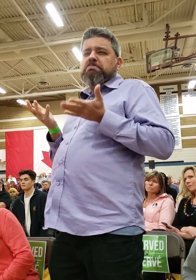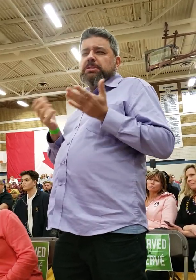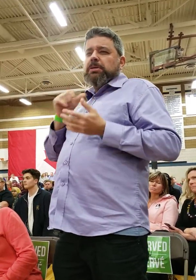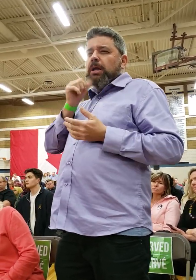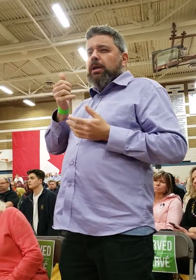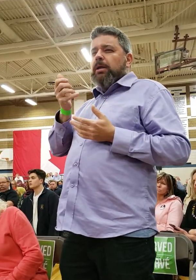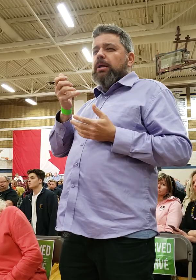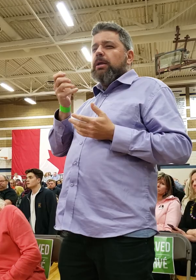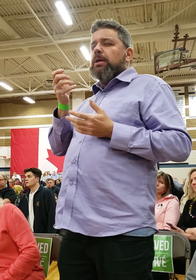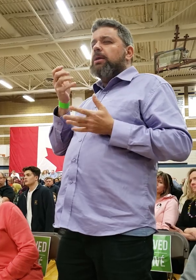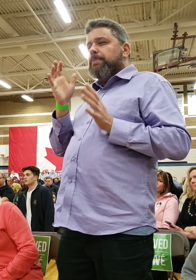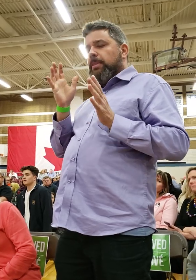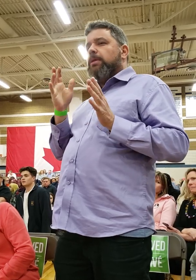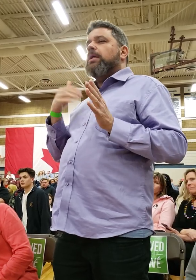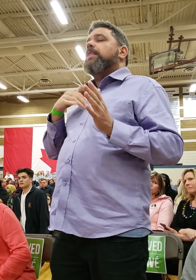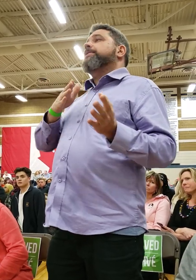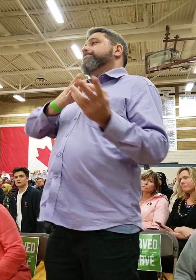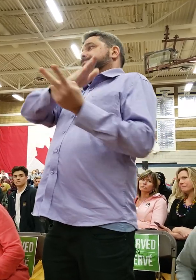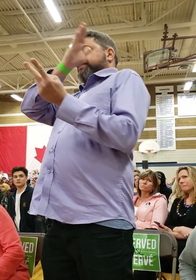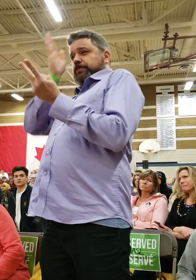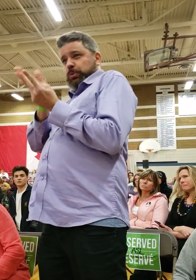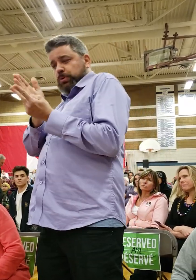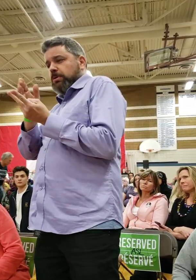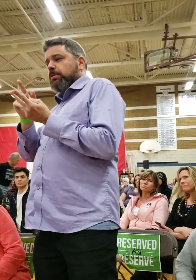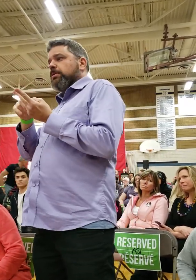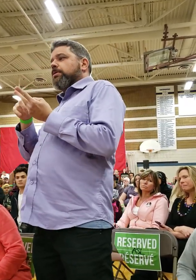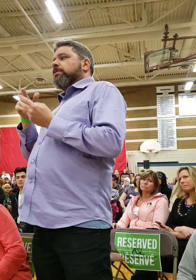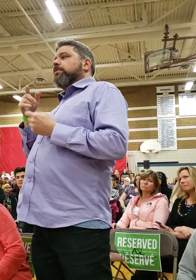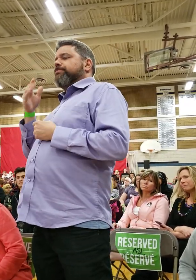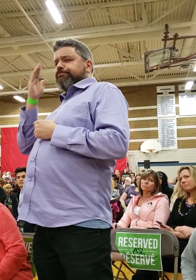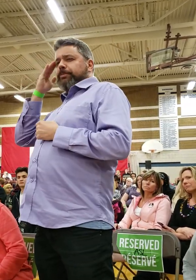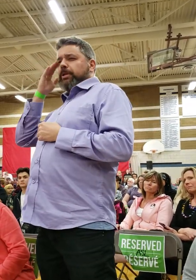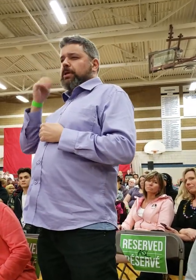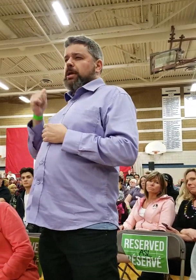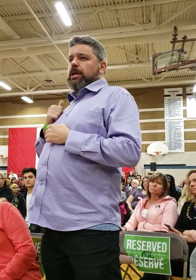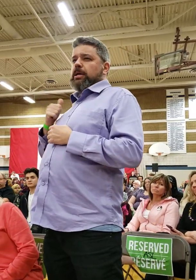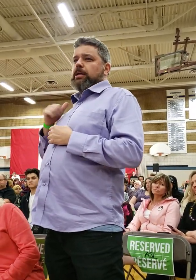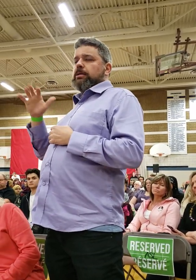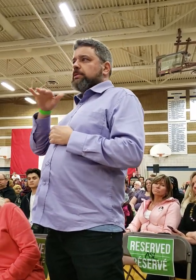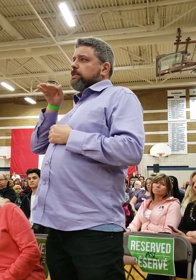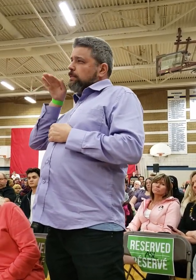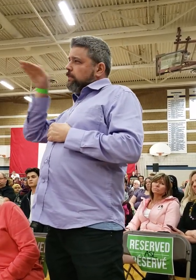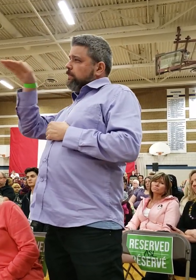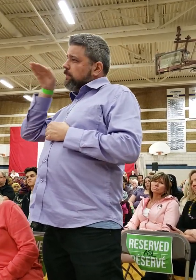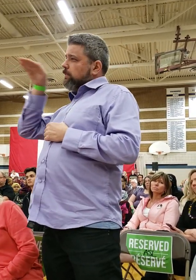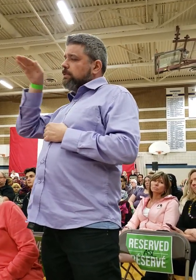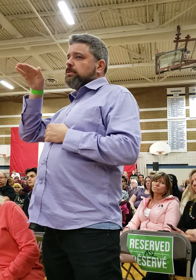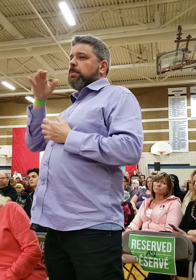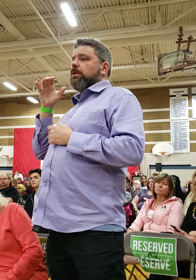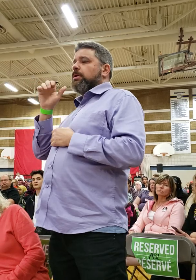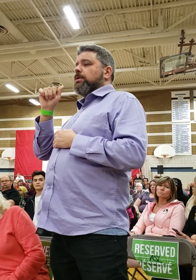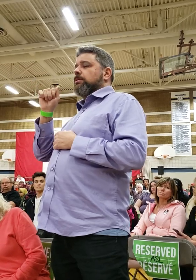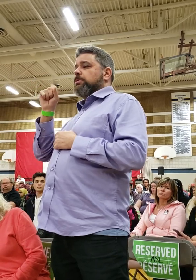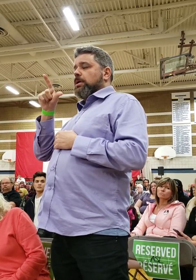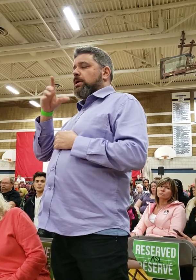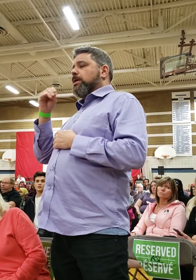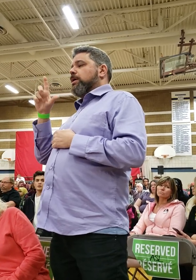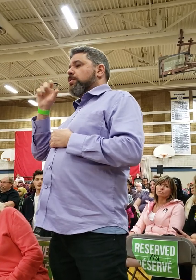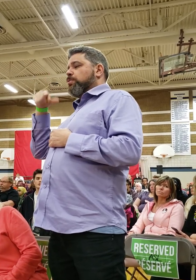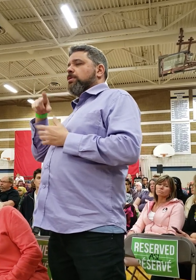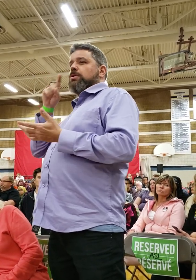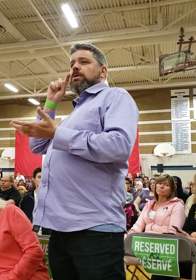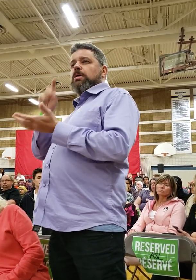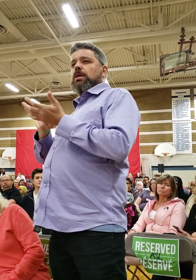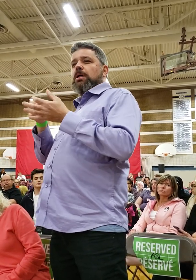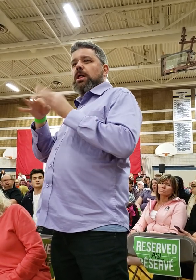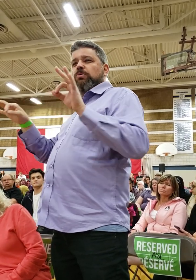into law, I'm not sure how much of an impact it's going to have on persons with disabilities. But I do know that in Canada, we have certainly